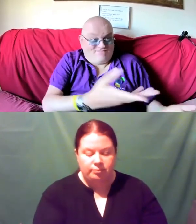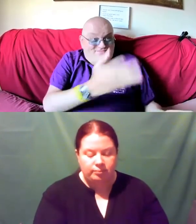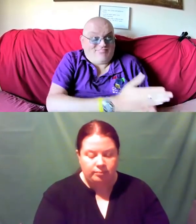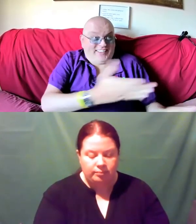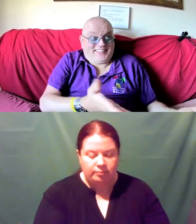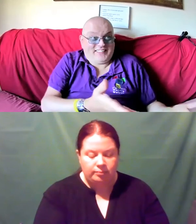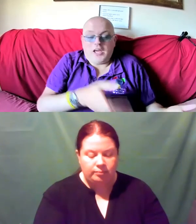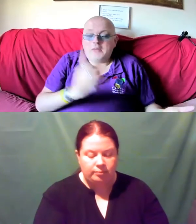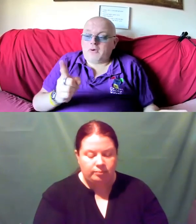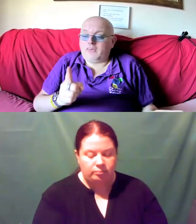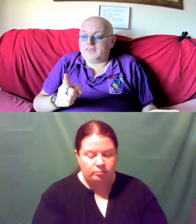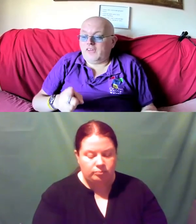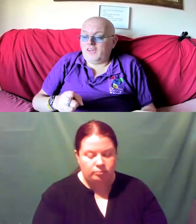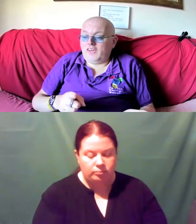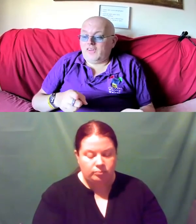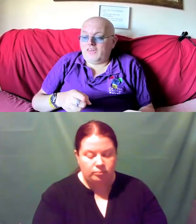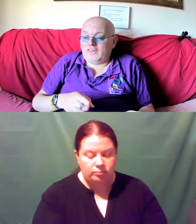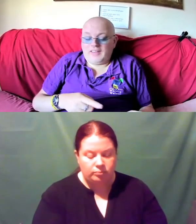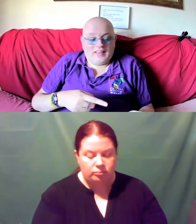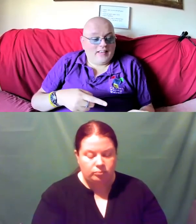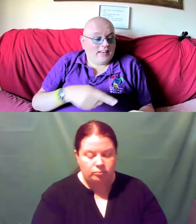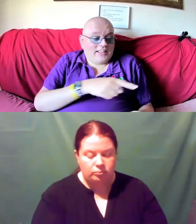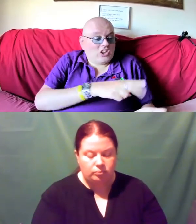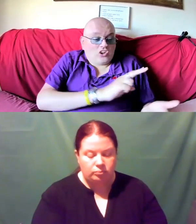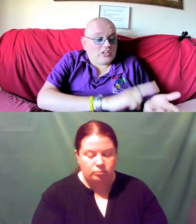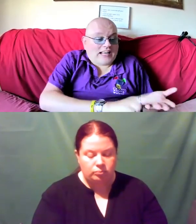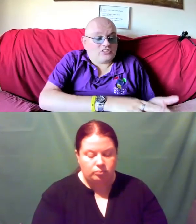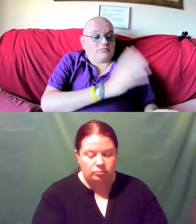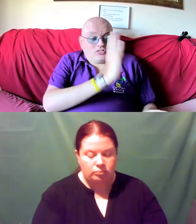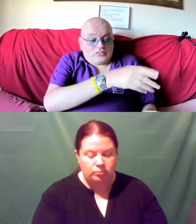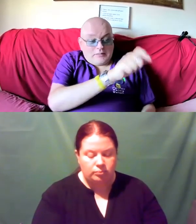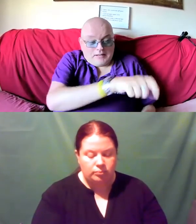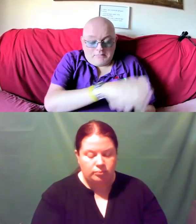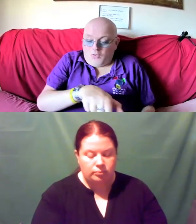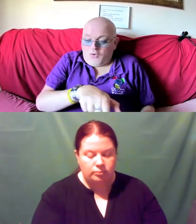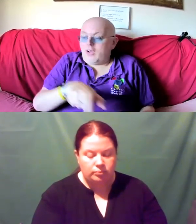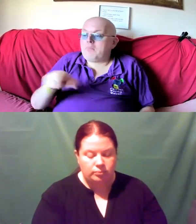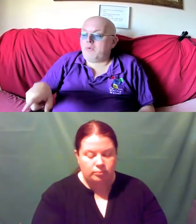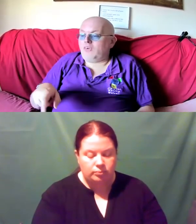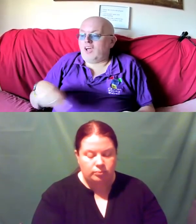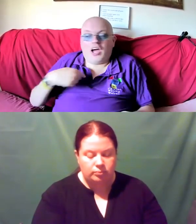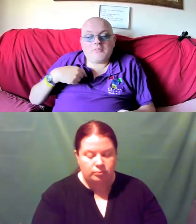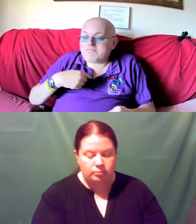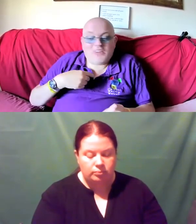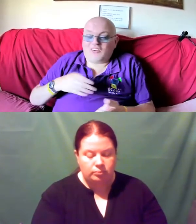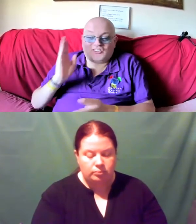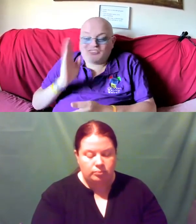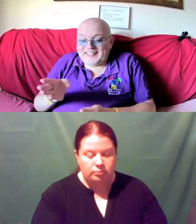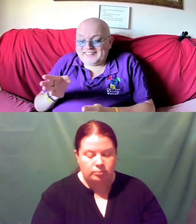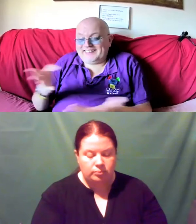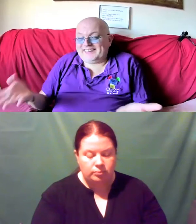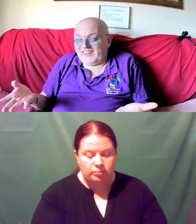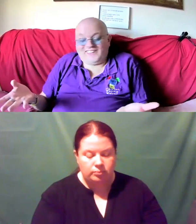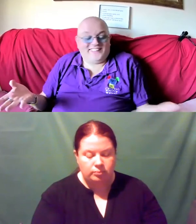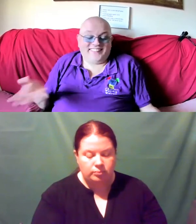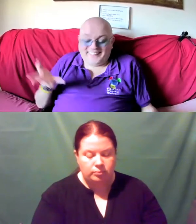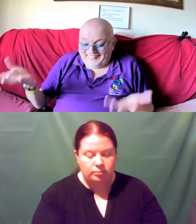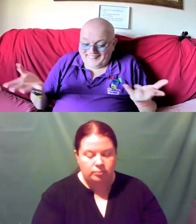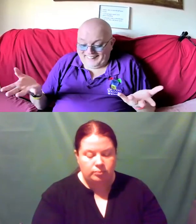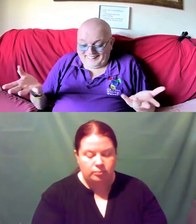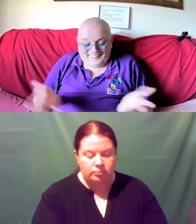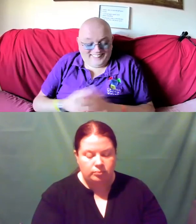them might be natural for me, and vice versa. And so I actually came to the understanding that as long